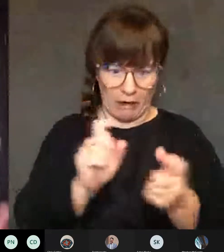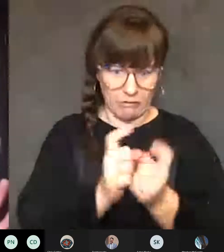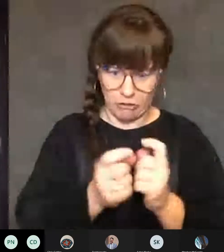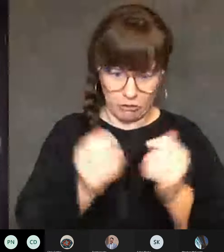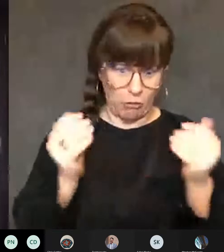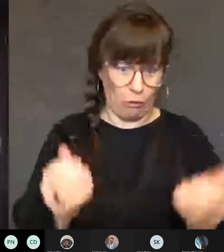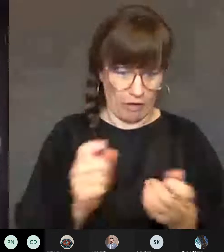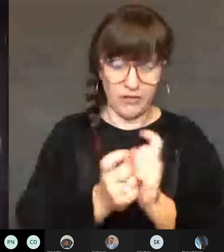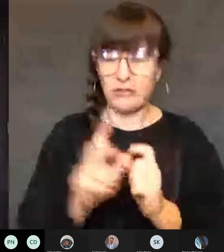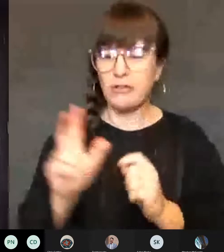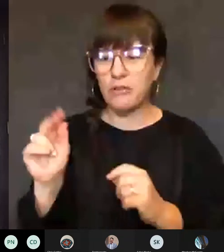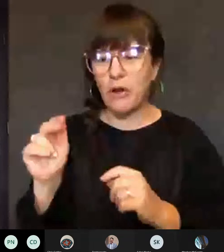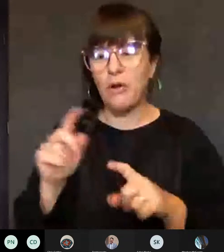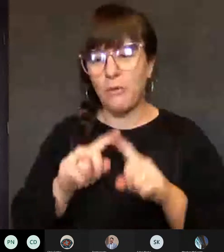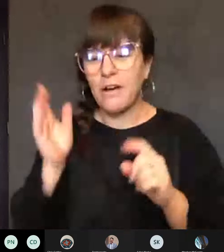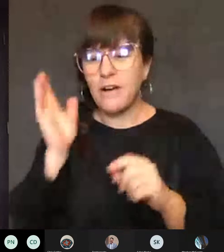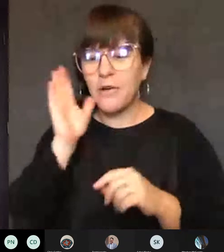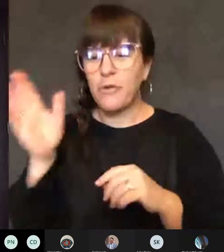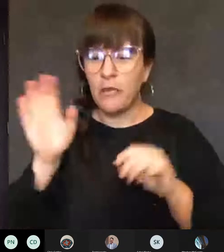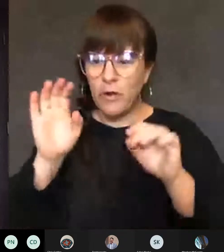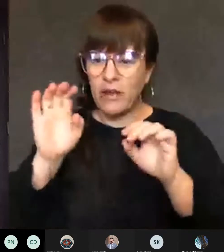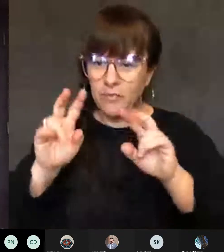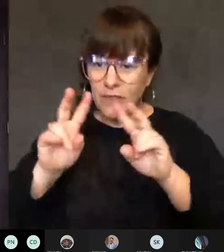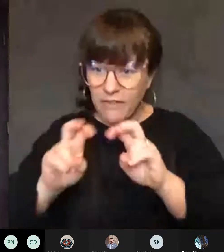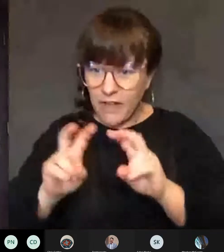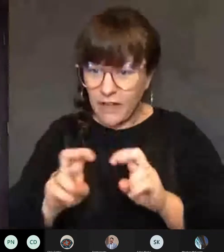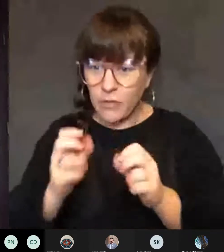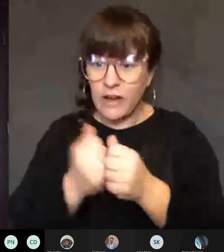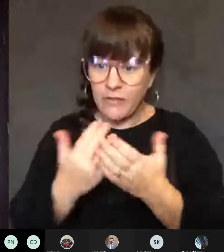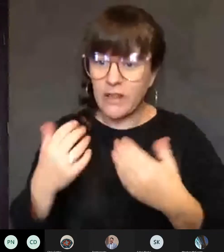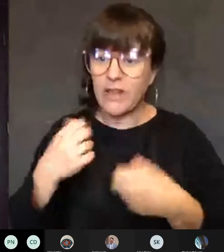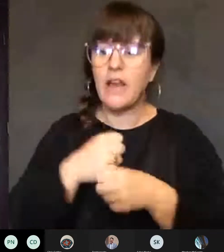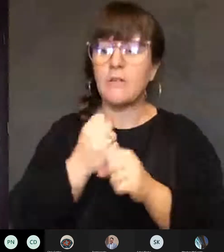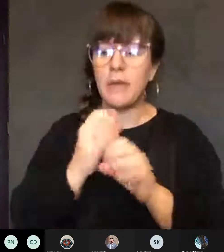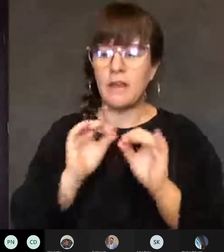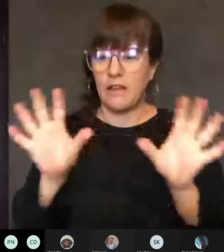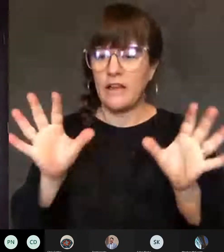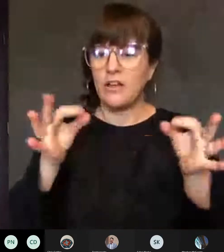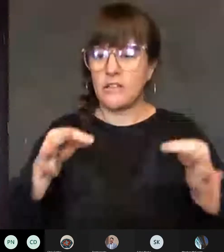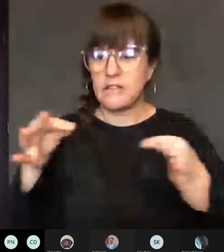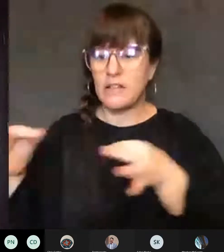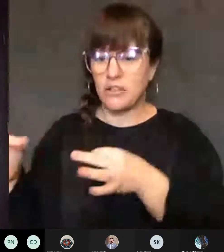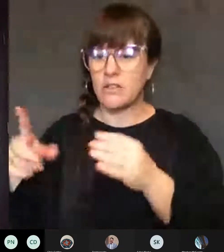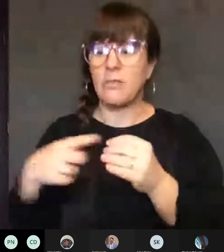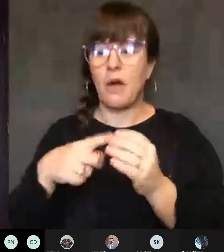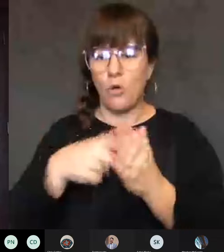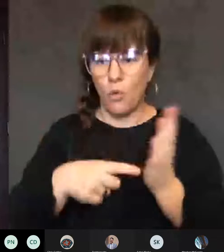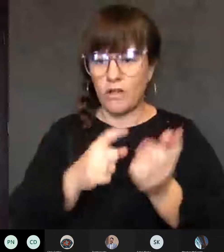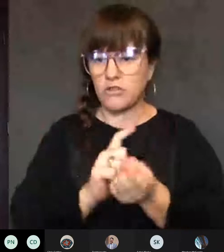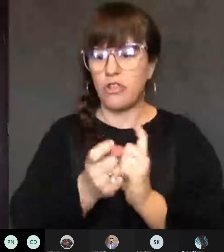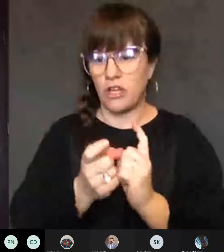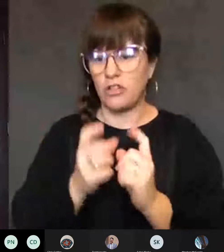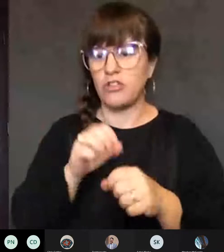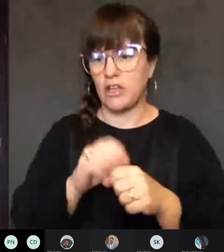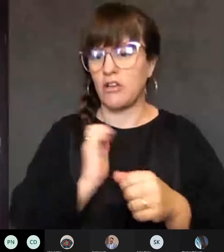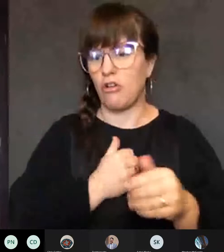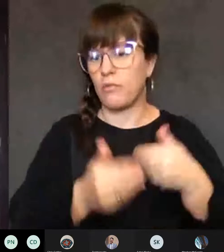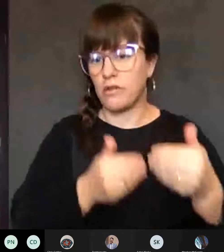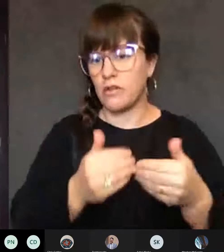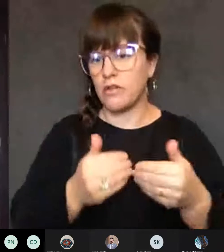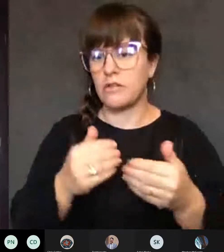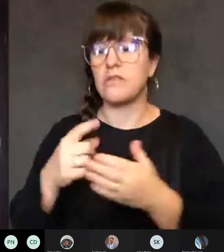be evaluated, and then we can make really clear decisions about whether or not we should or want to change, and figure